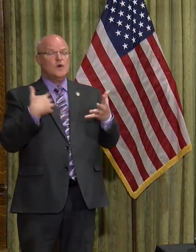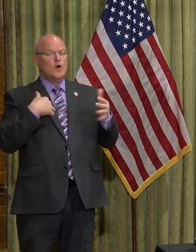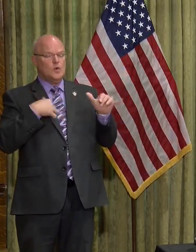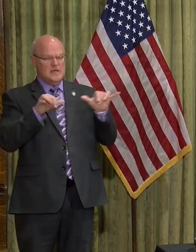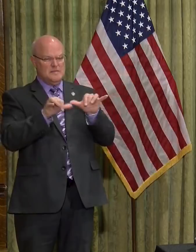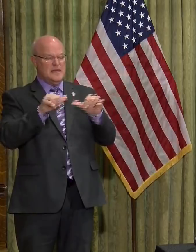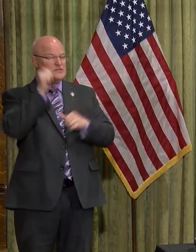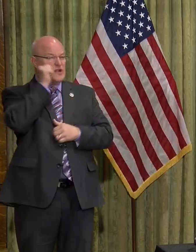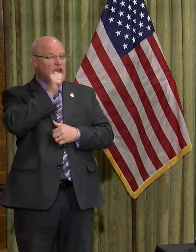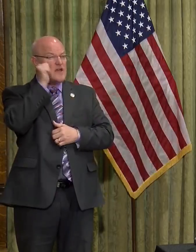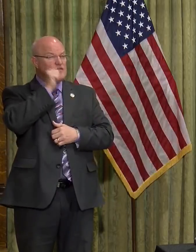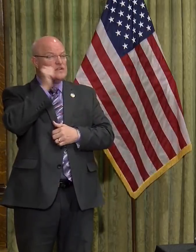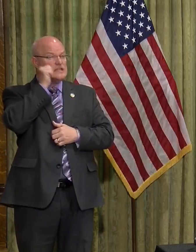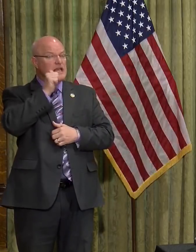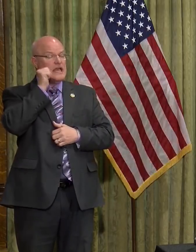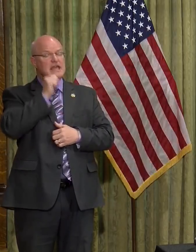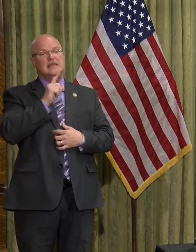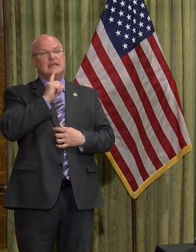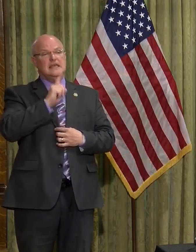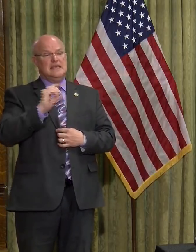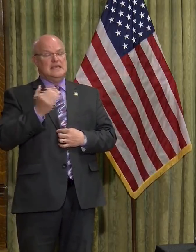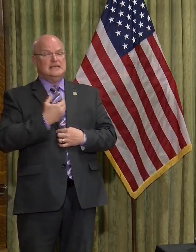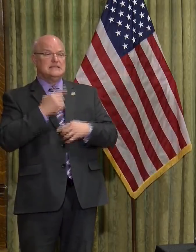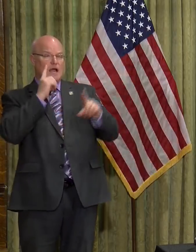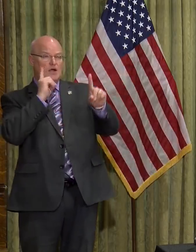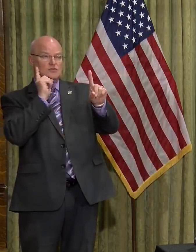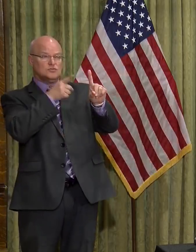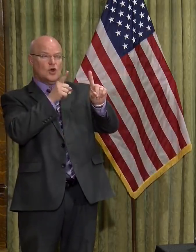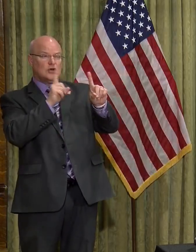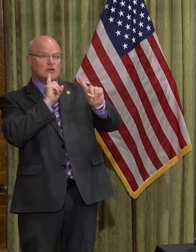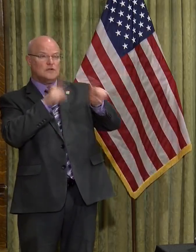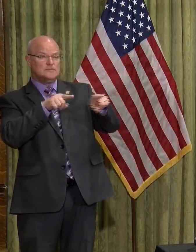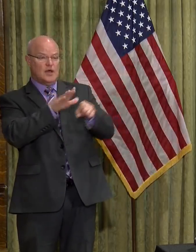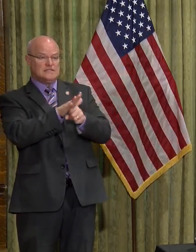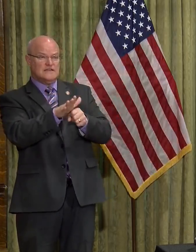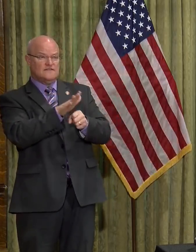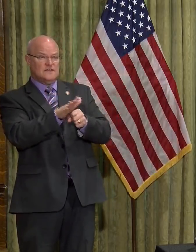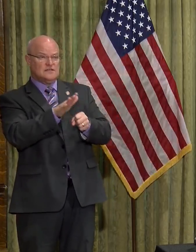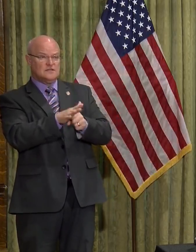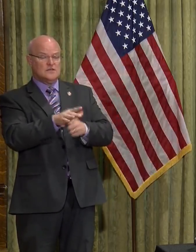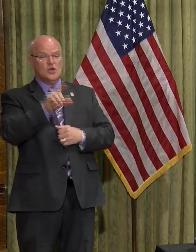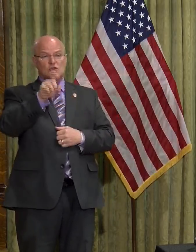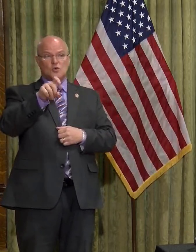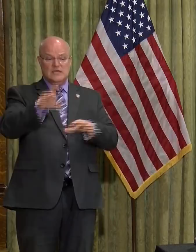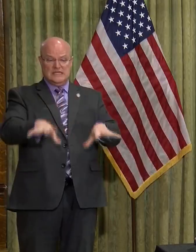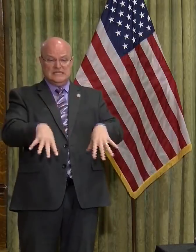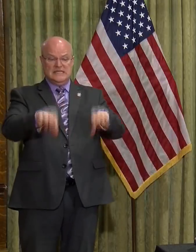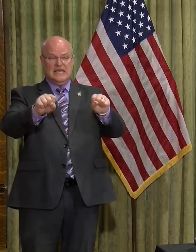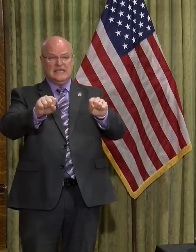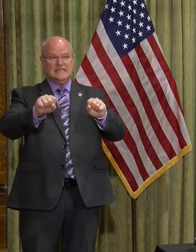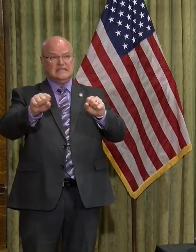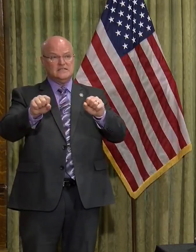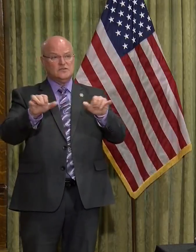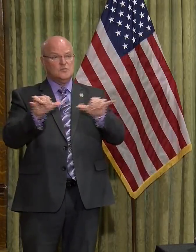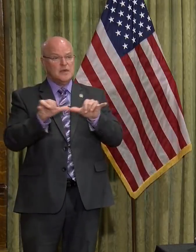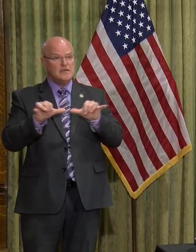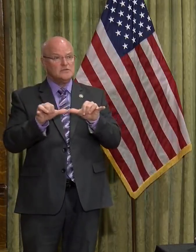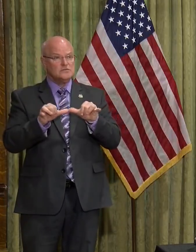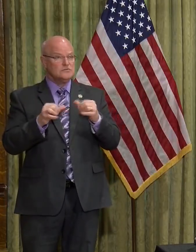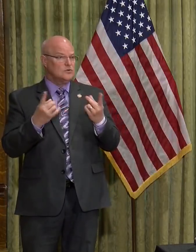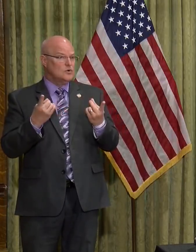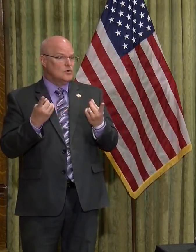measure every day is our targeted response sufficient? Do we need to take additional measures? And when we